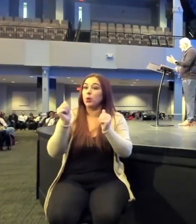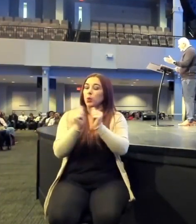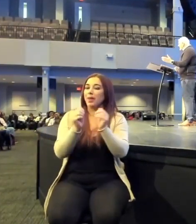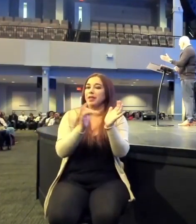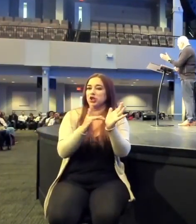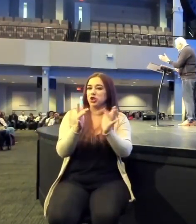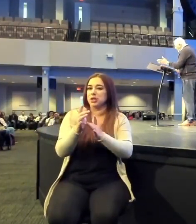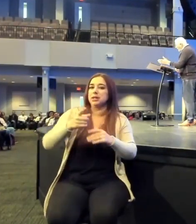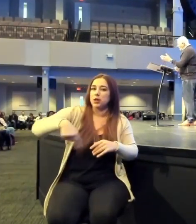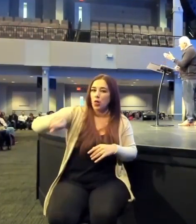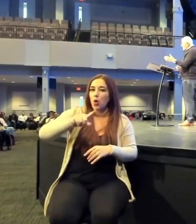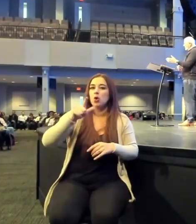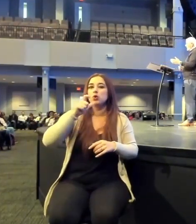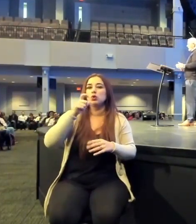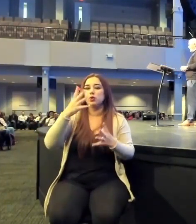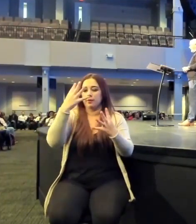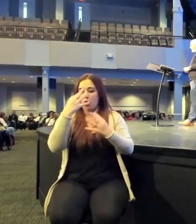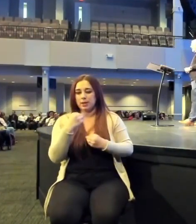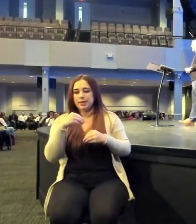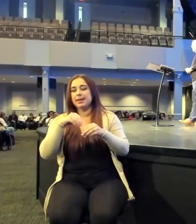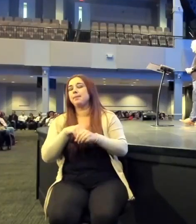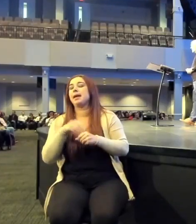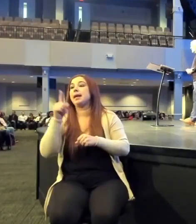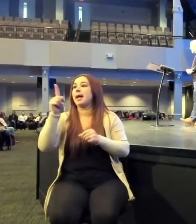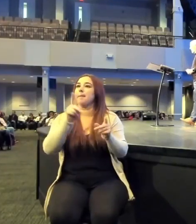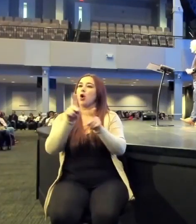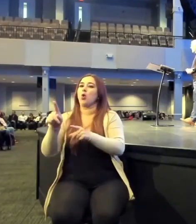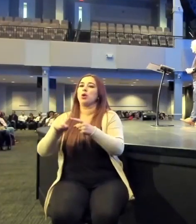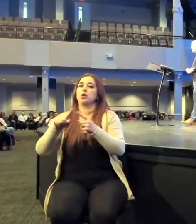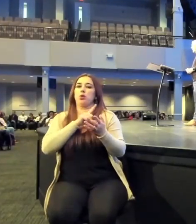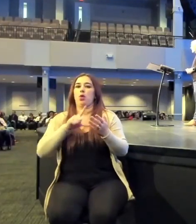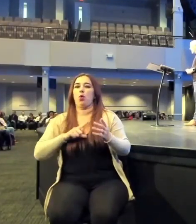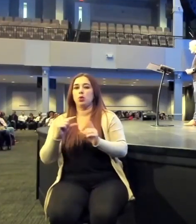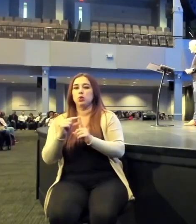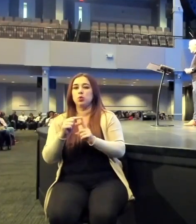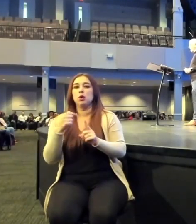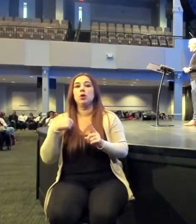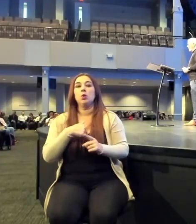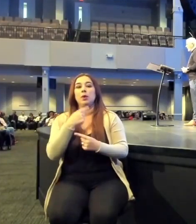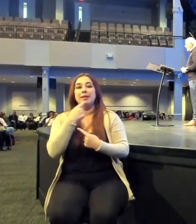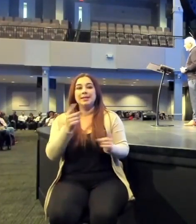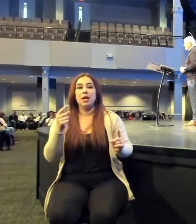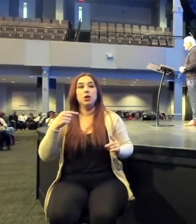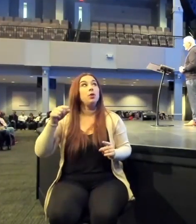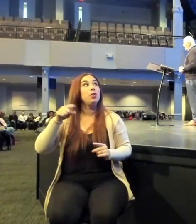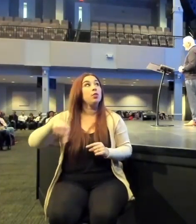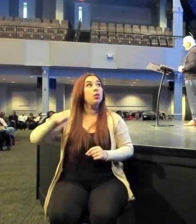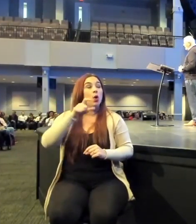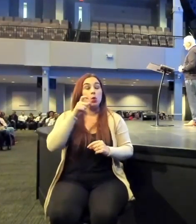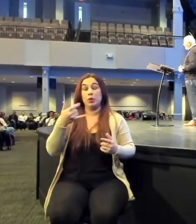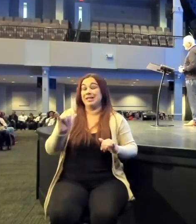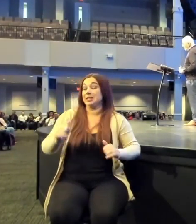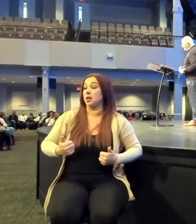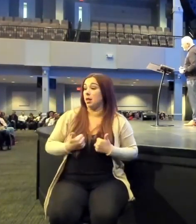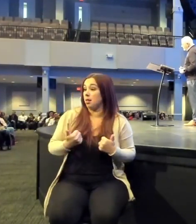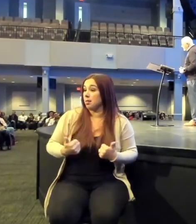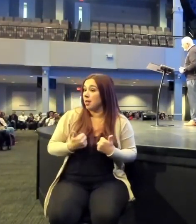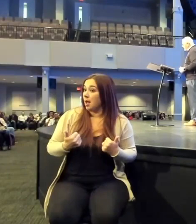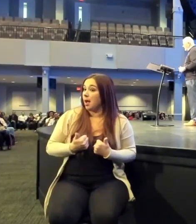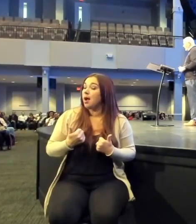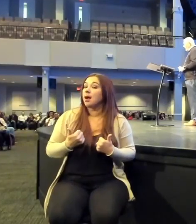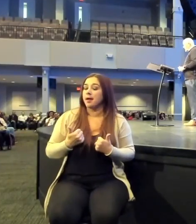will bring with Jesus those who have fallen asleep in him. According to the Lord's words, we tell you that we who are still alive, who are